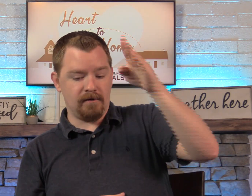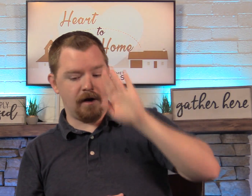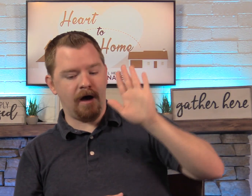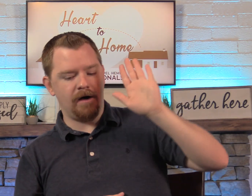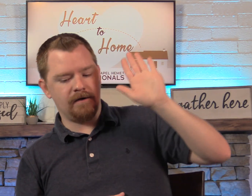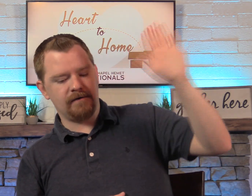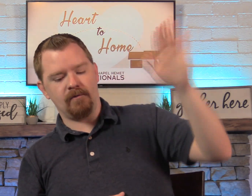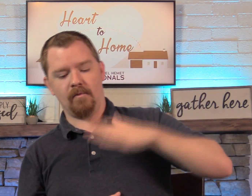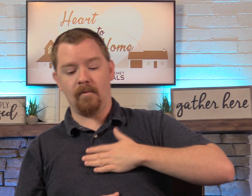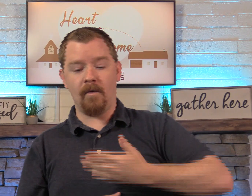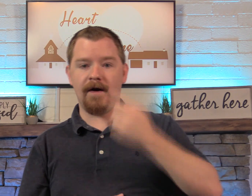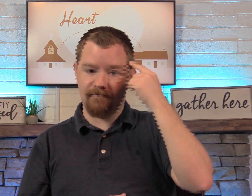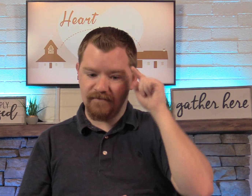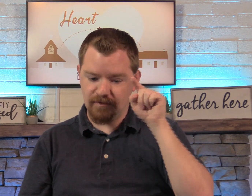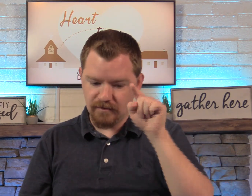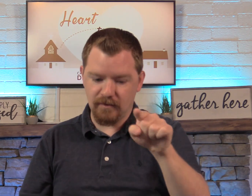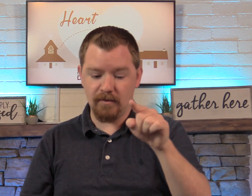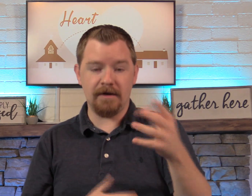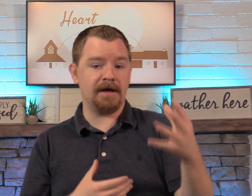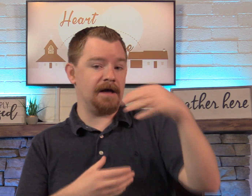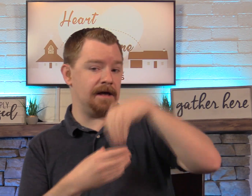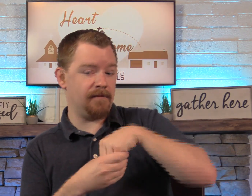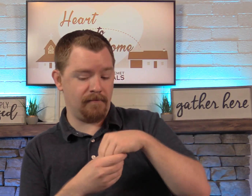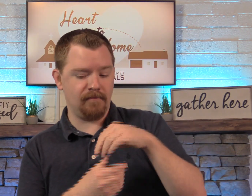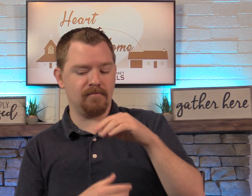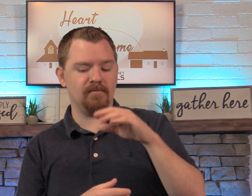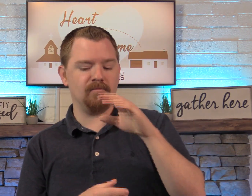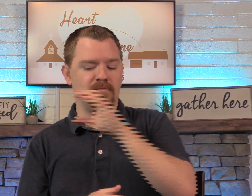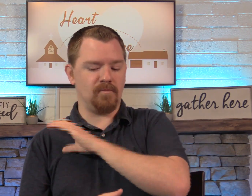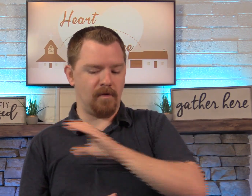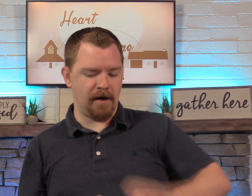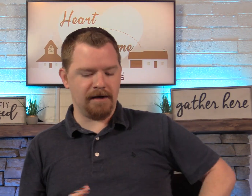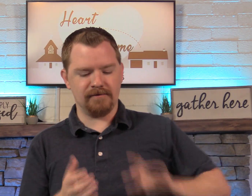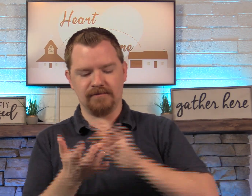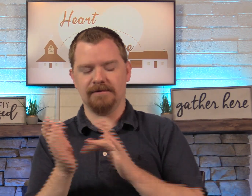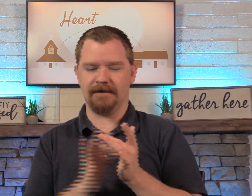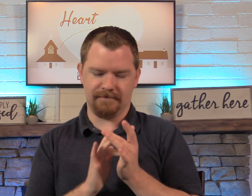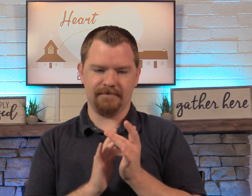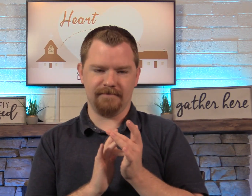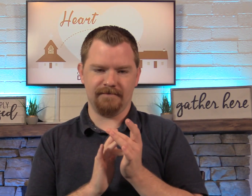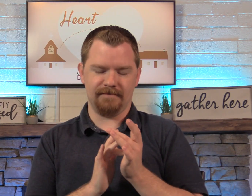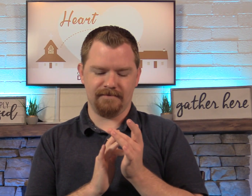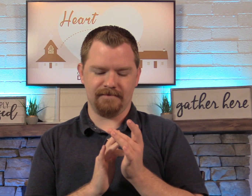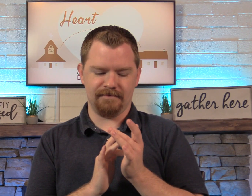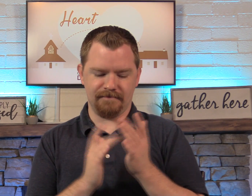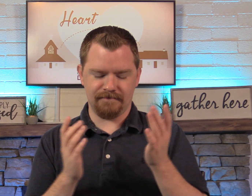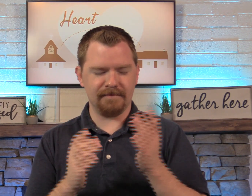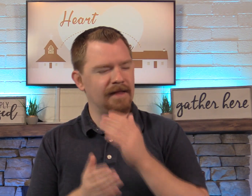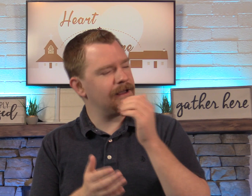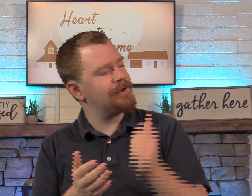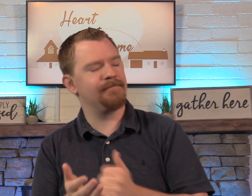for this is God's will for you in Christ Jesus."